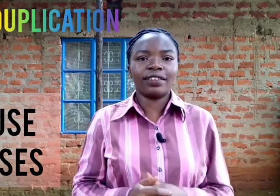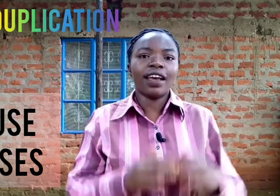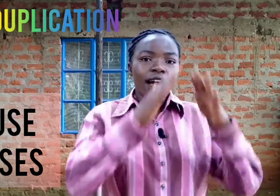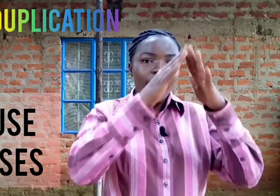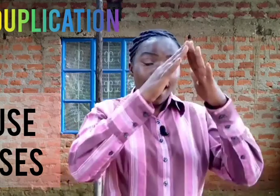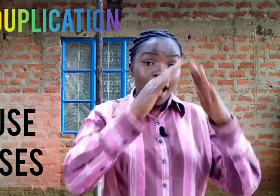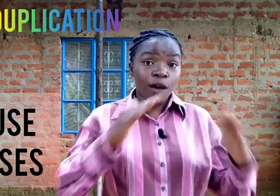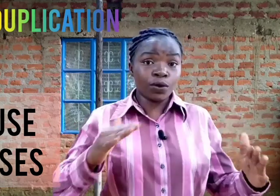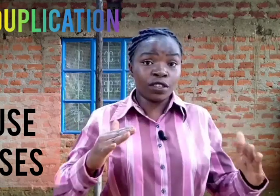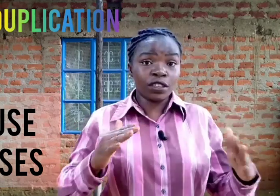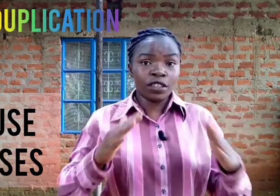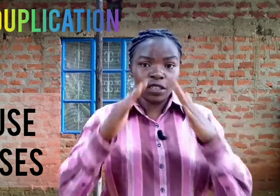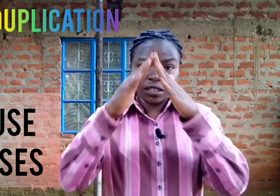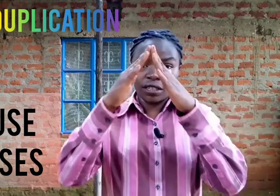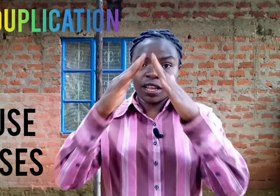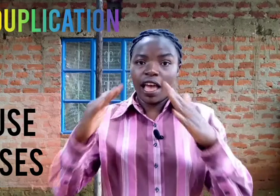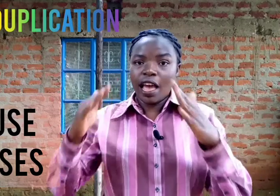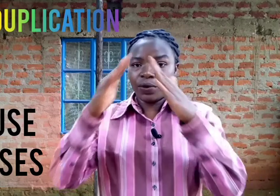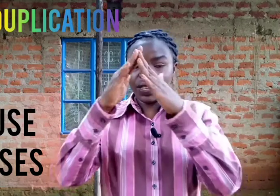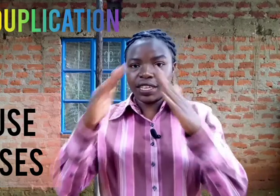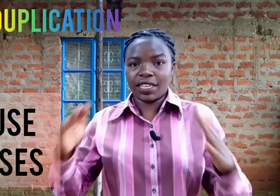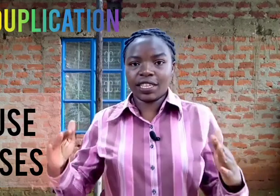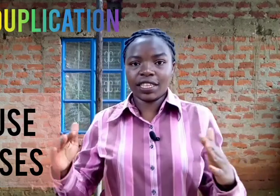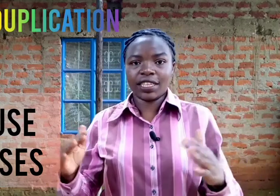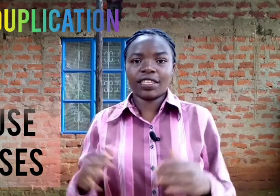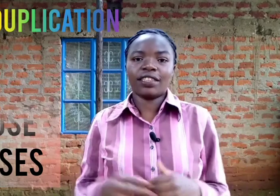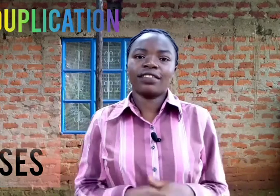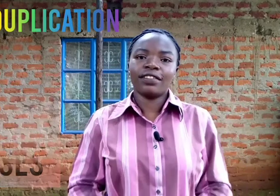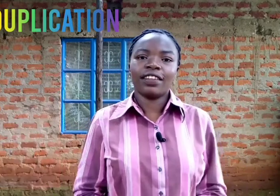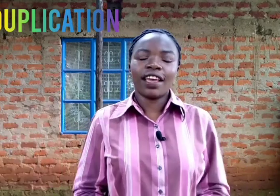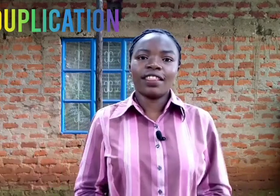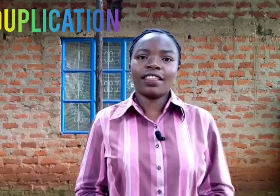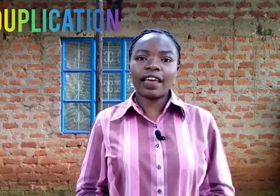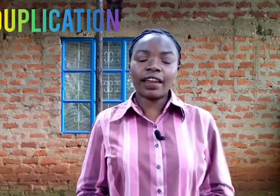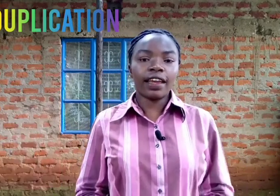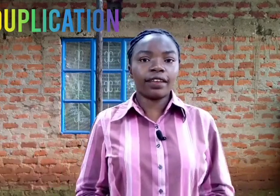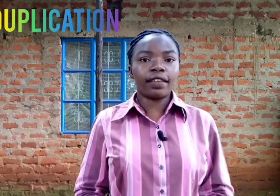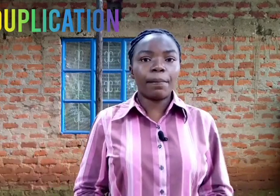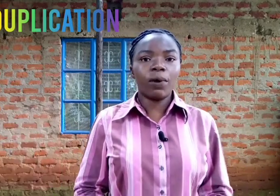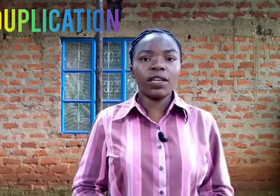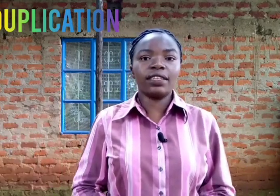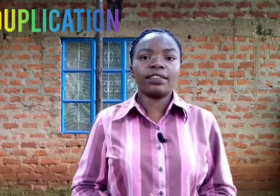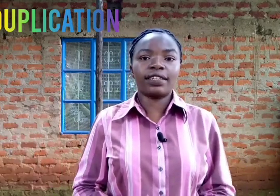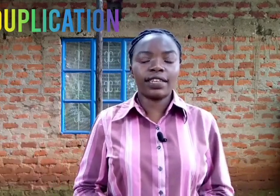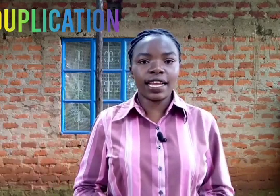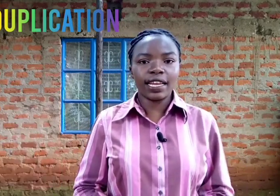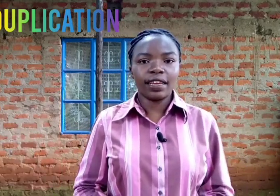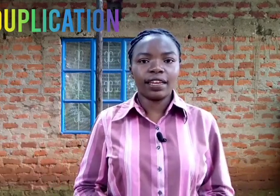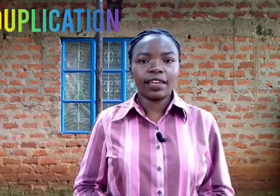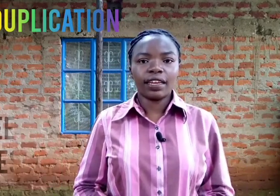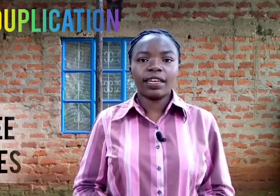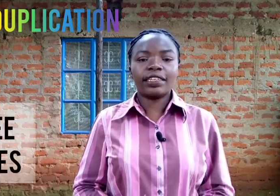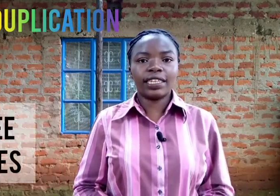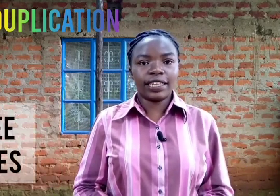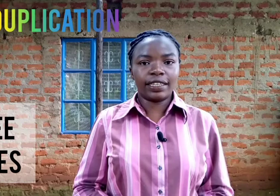house houses the third example is tree trees